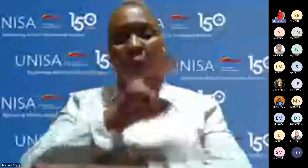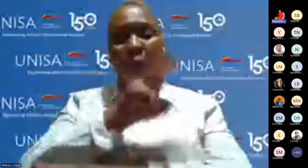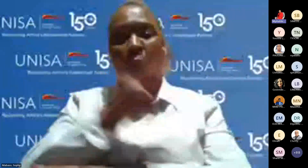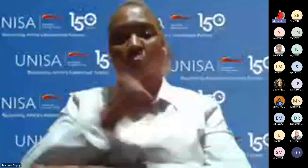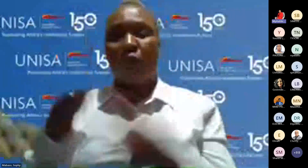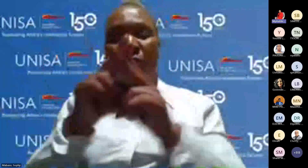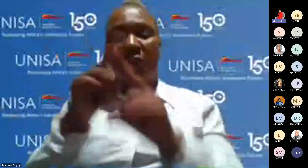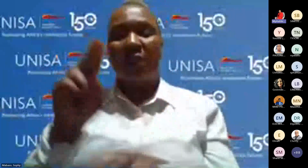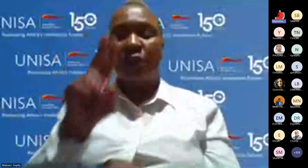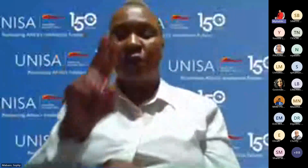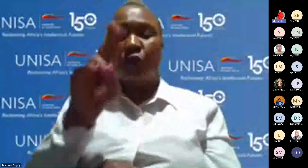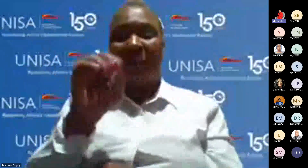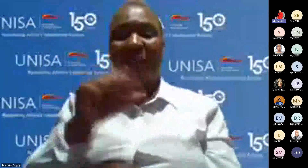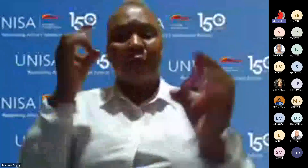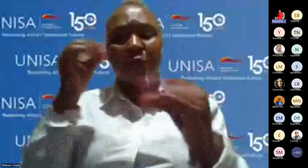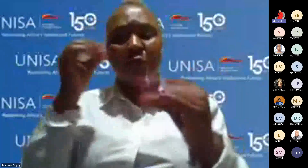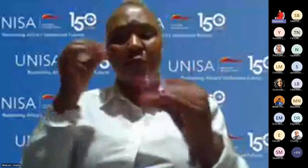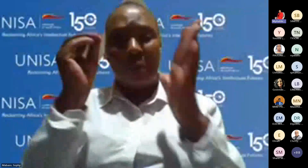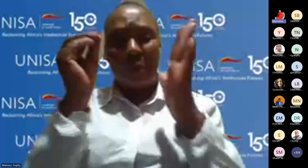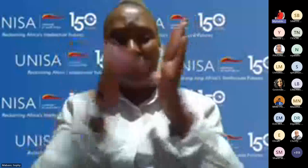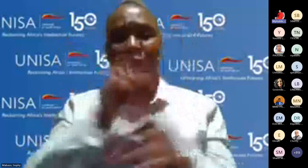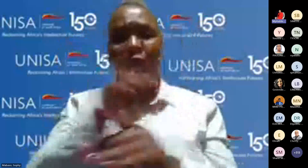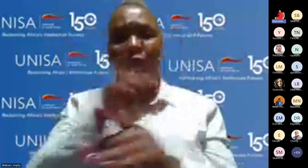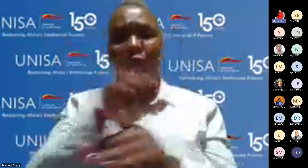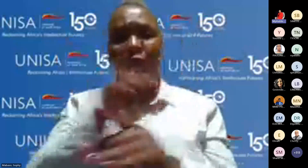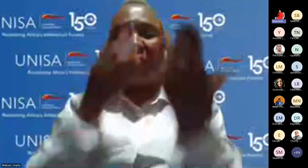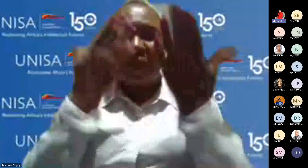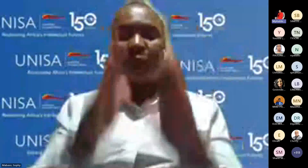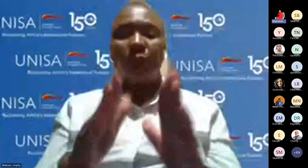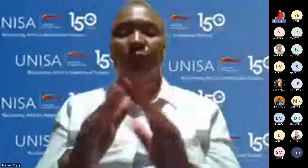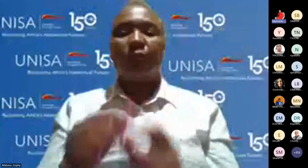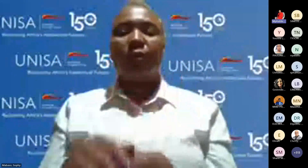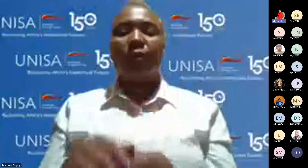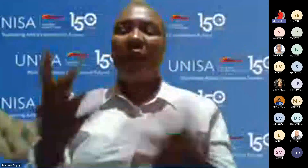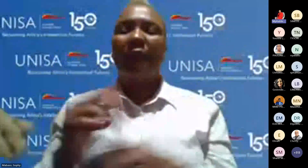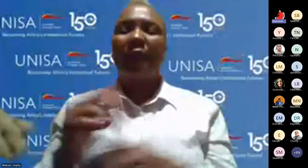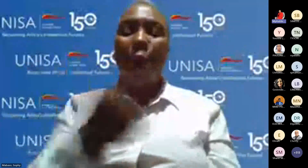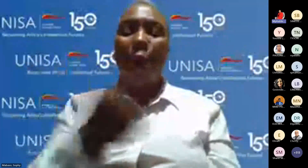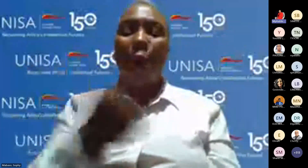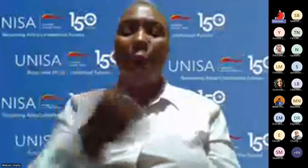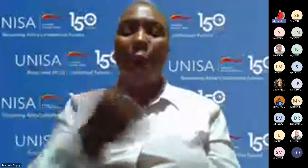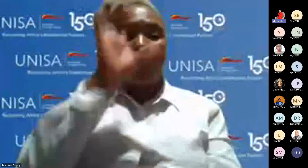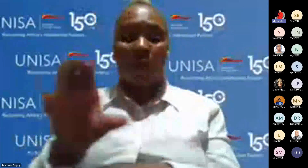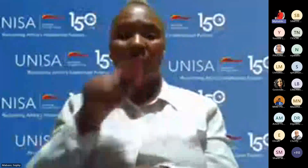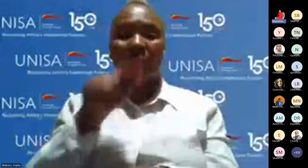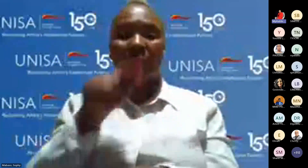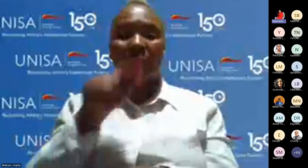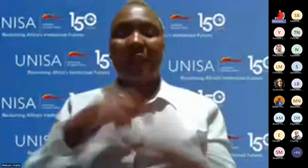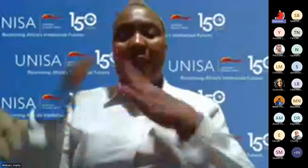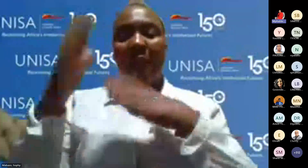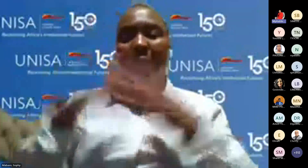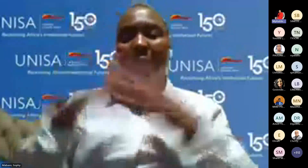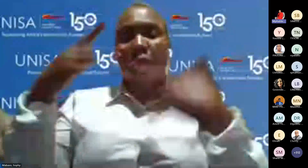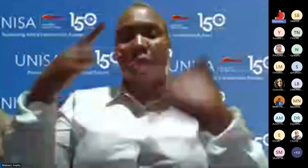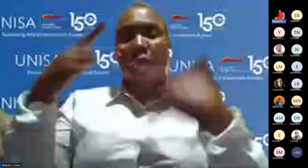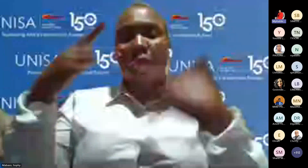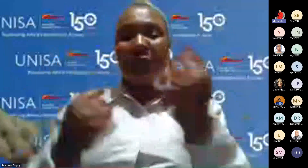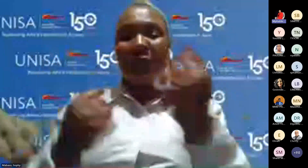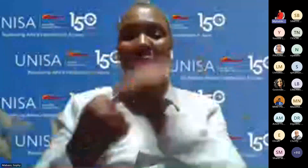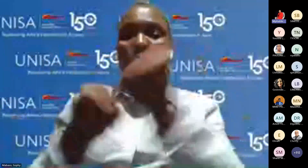is information that is posted for you students. In every college now, they established the support